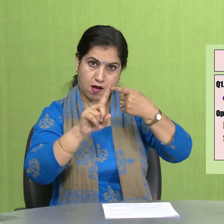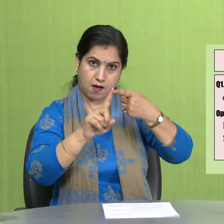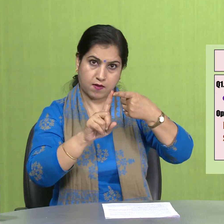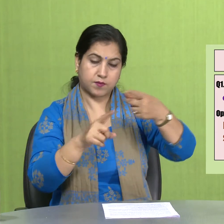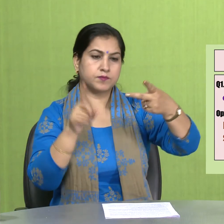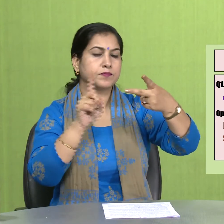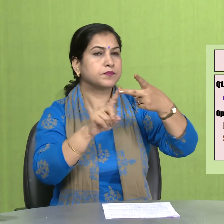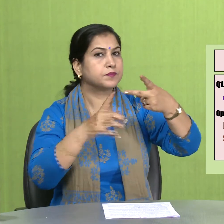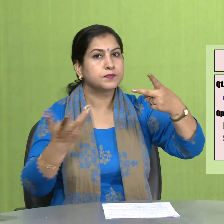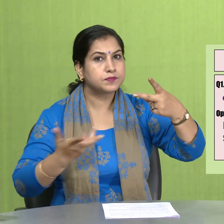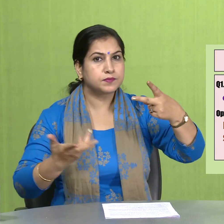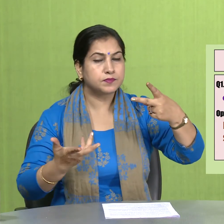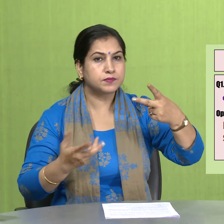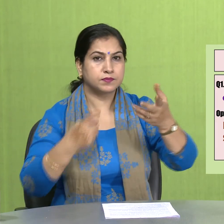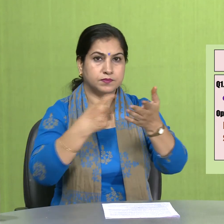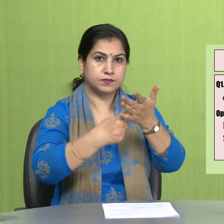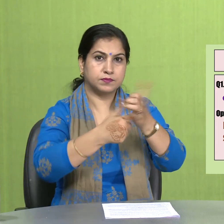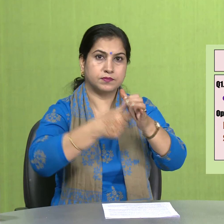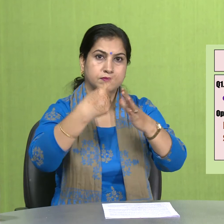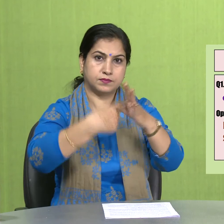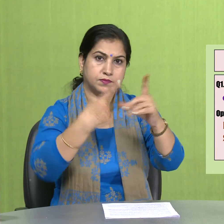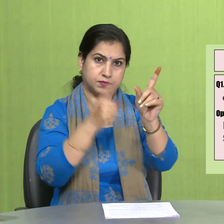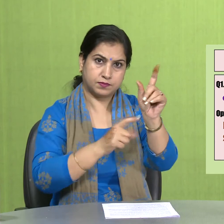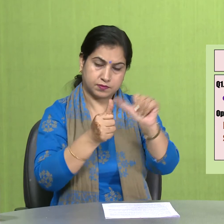The second option is Rajya Sabha.